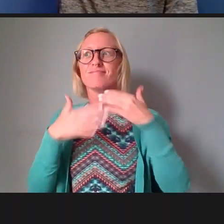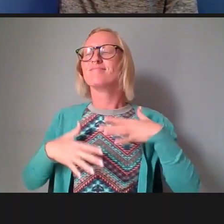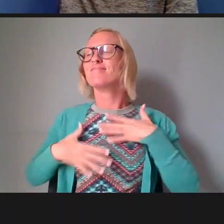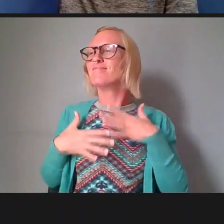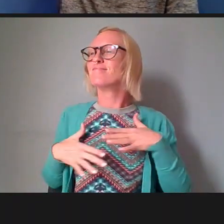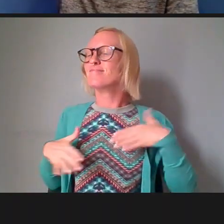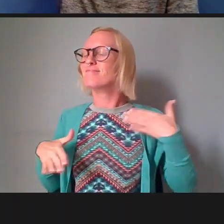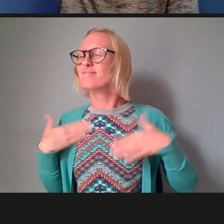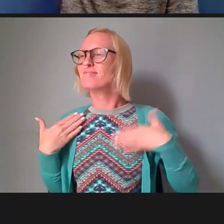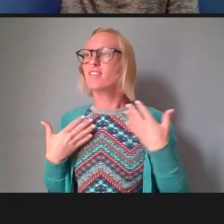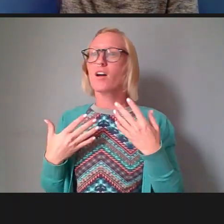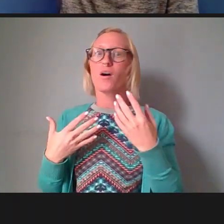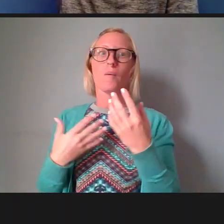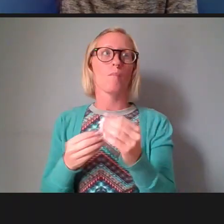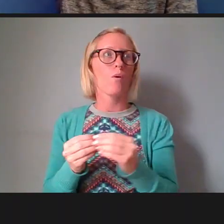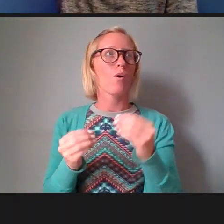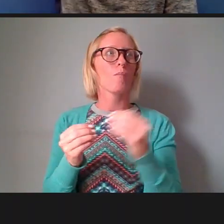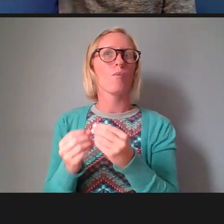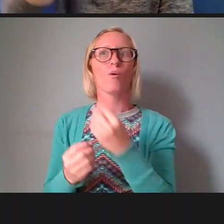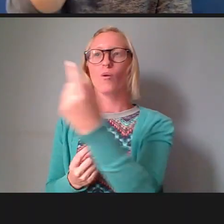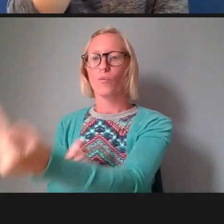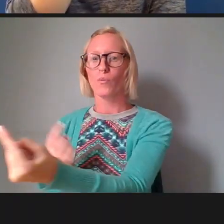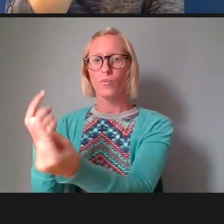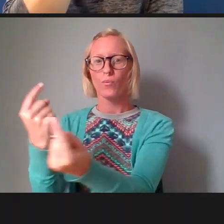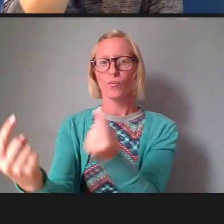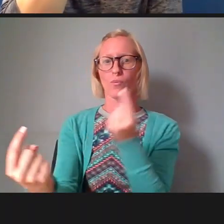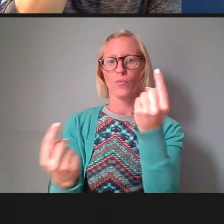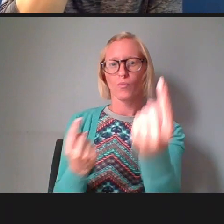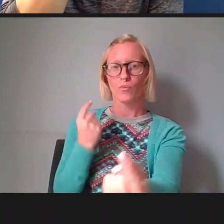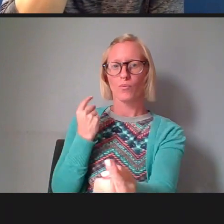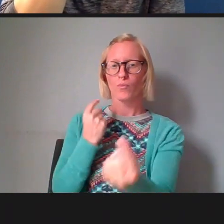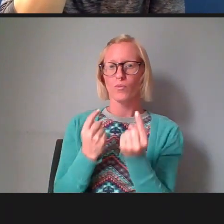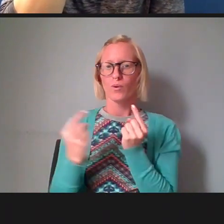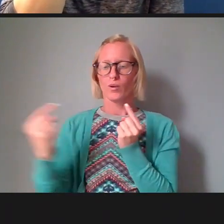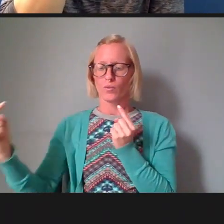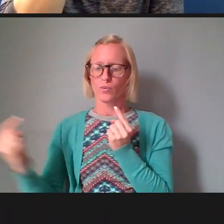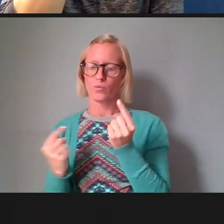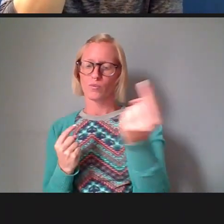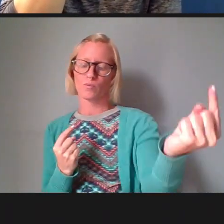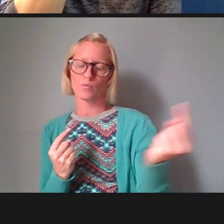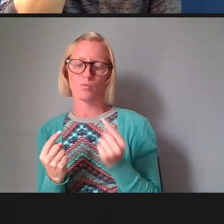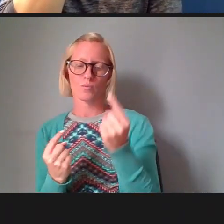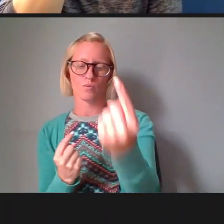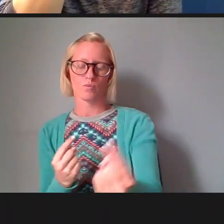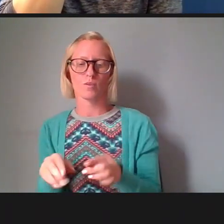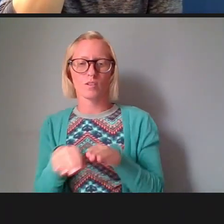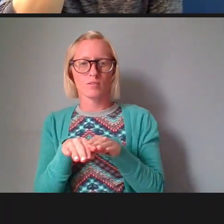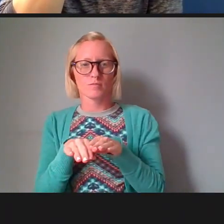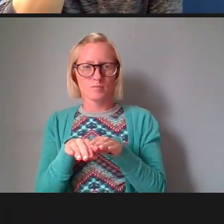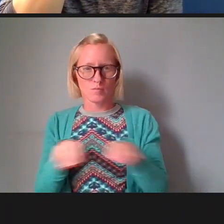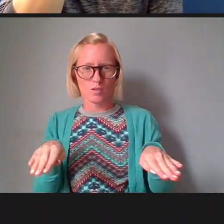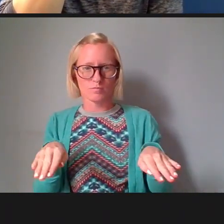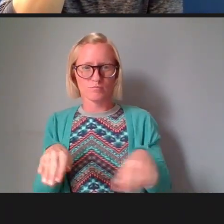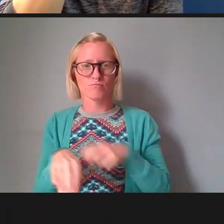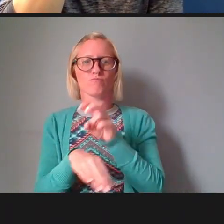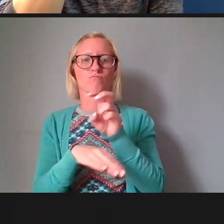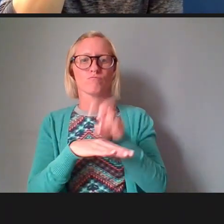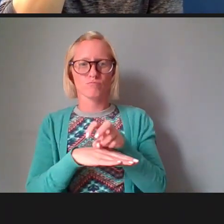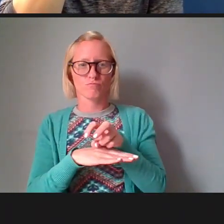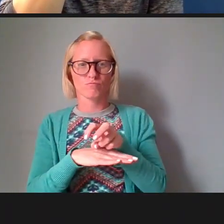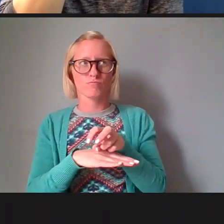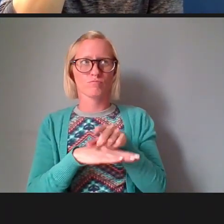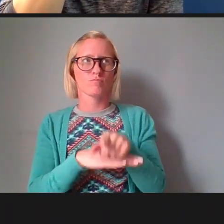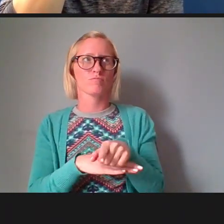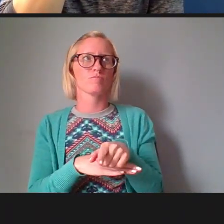More and more of them came. Taking their cue from the innocent Johnny, they sat down on the fallen palm trunks and waited. Ralph continued to